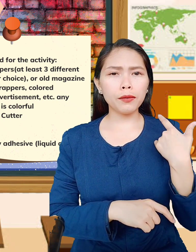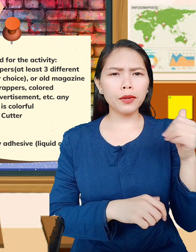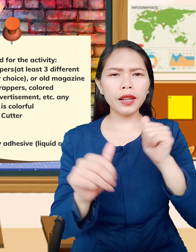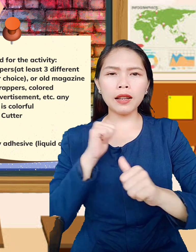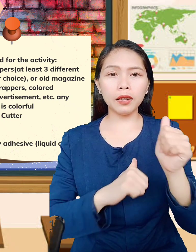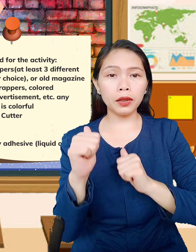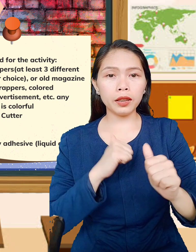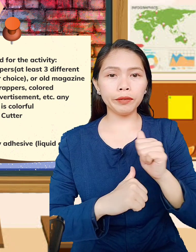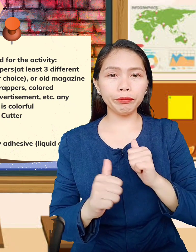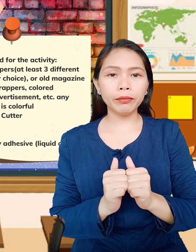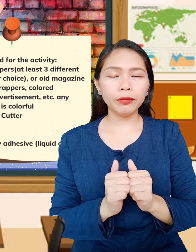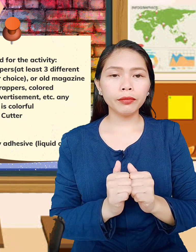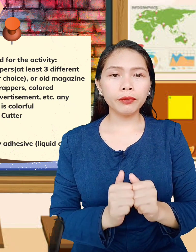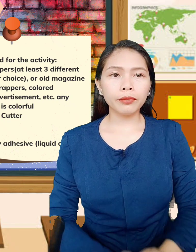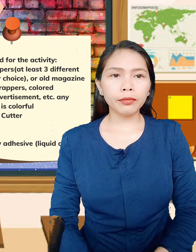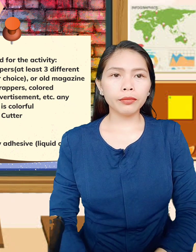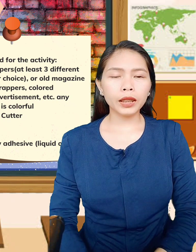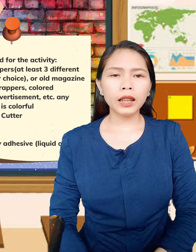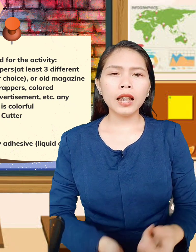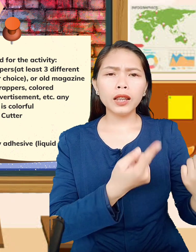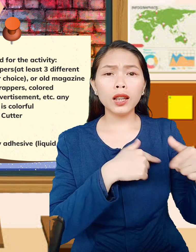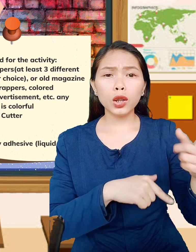Let's have an activity.